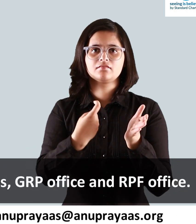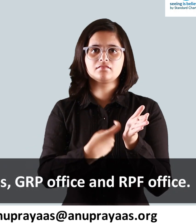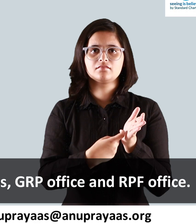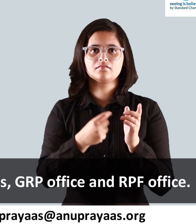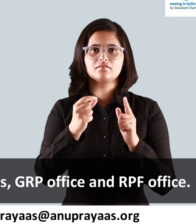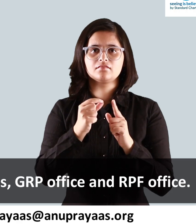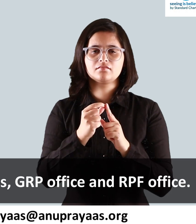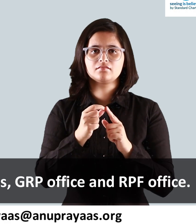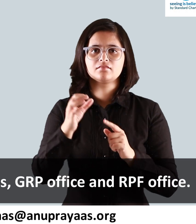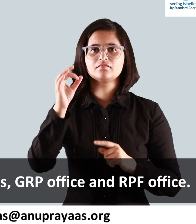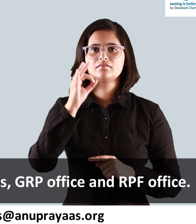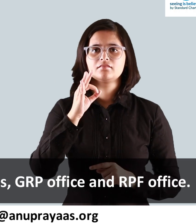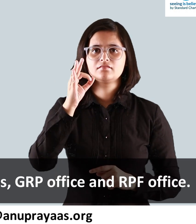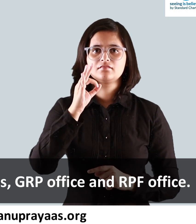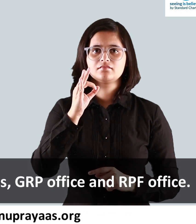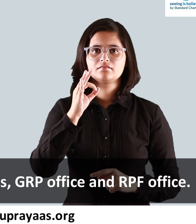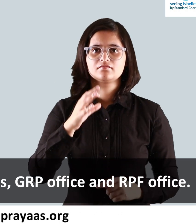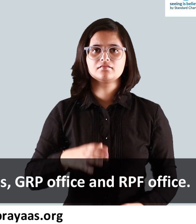Office.